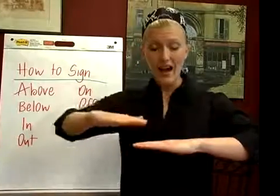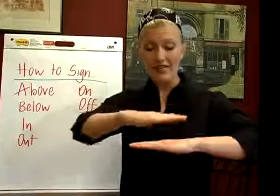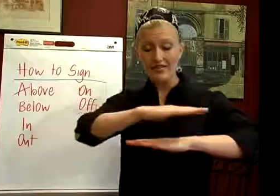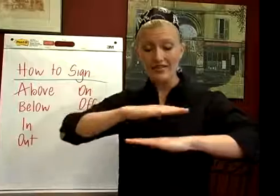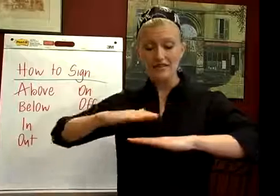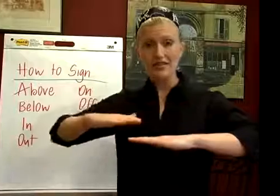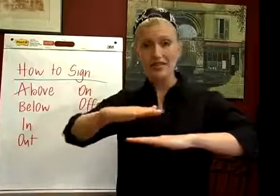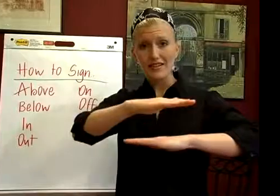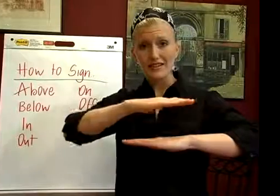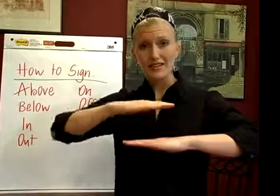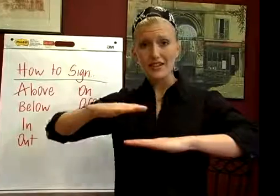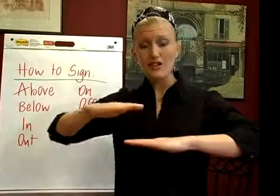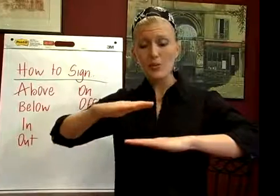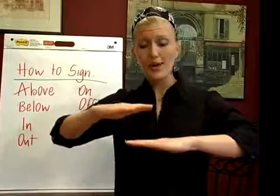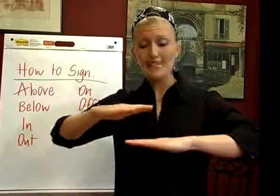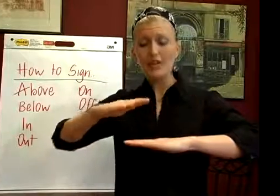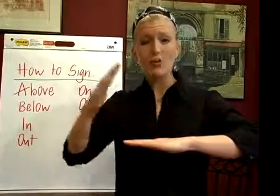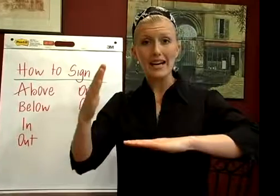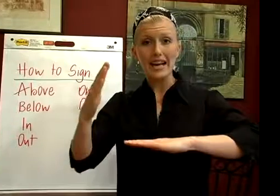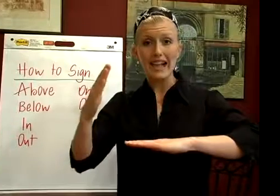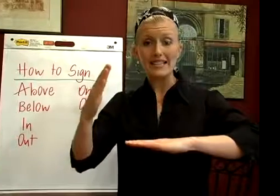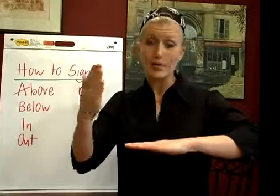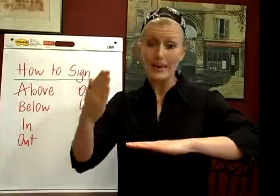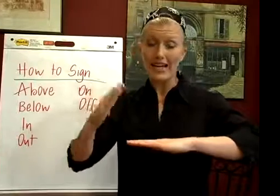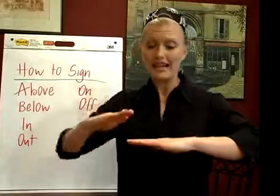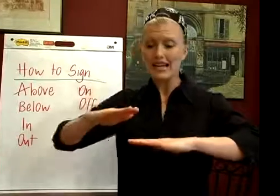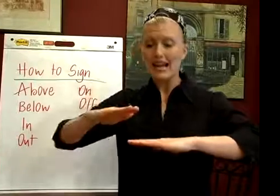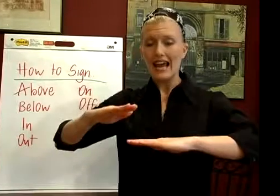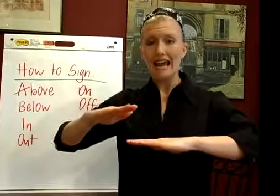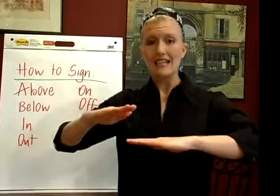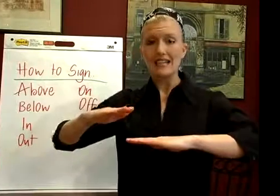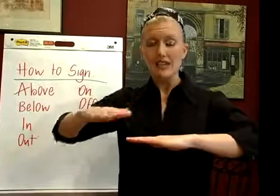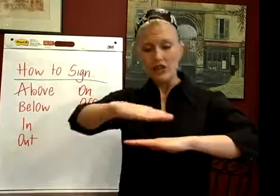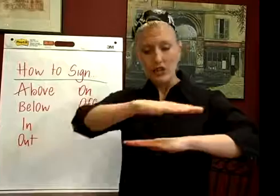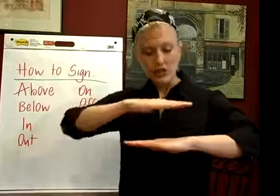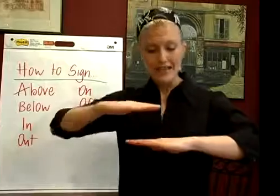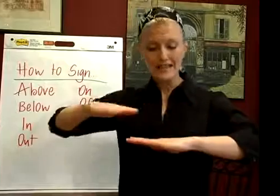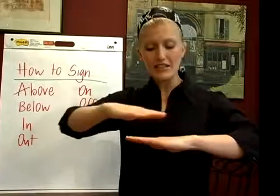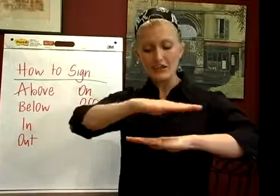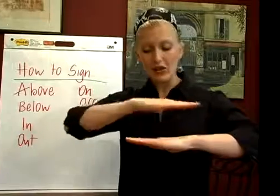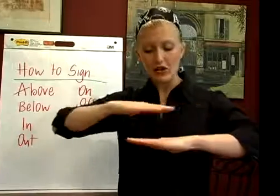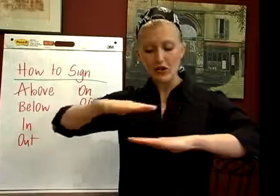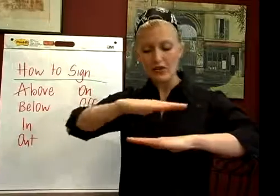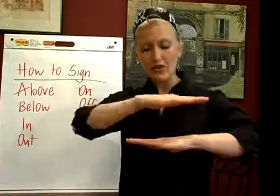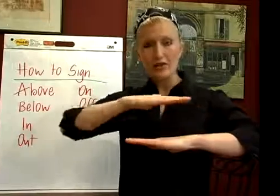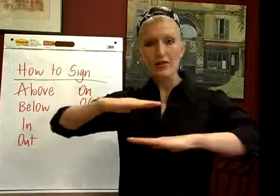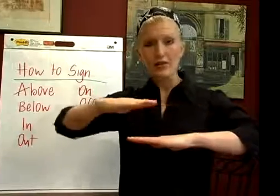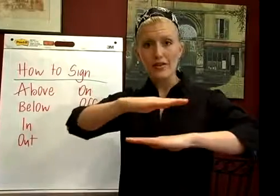above, so you want to take your right hand, if you're right-handed, and you basically circle the